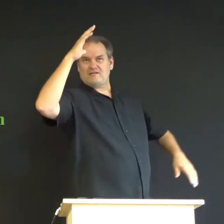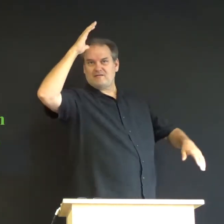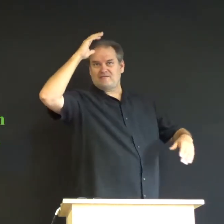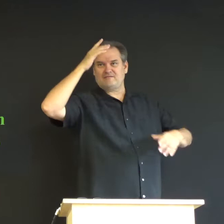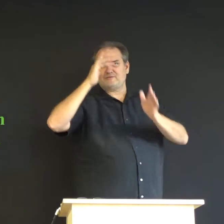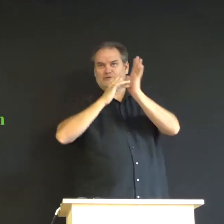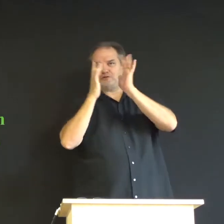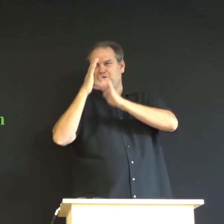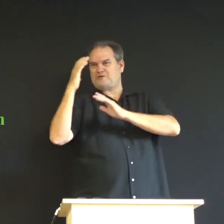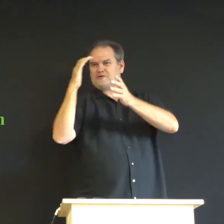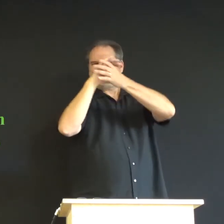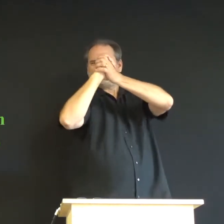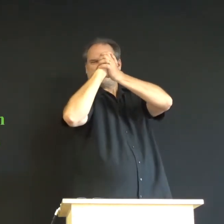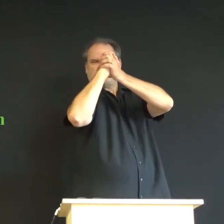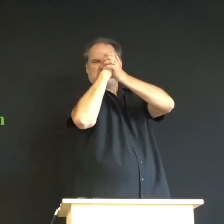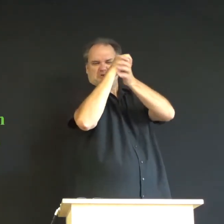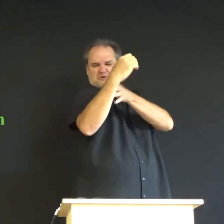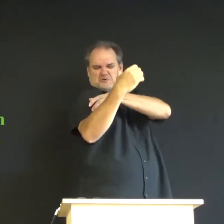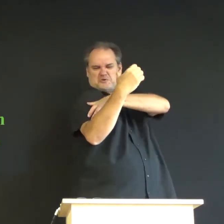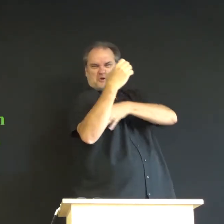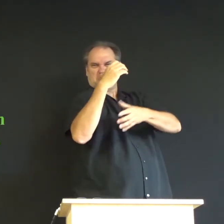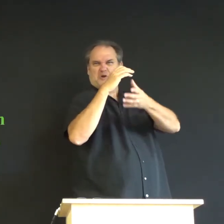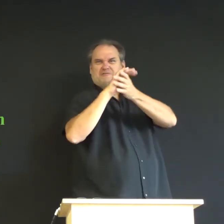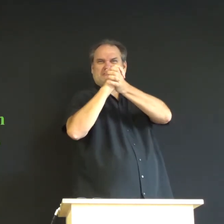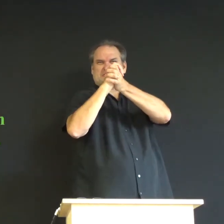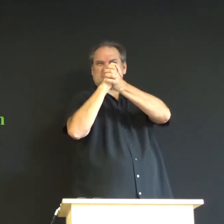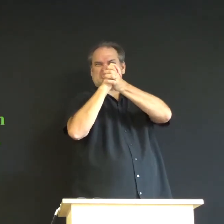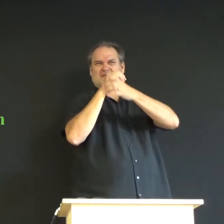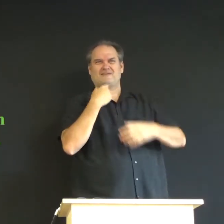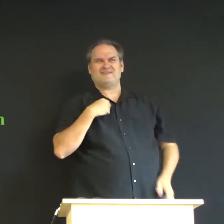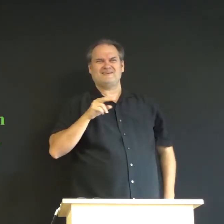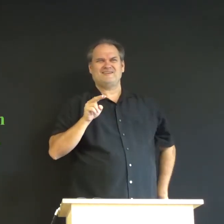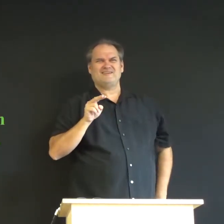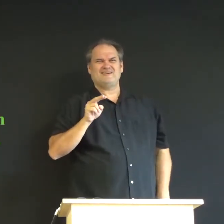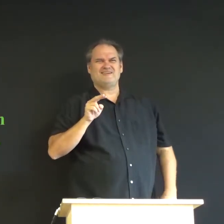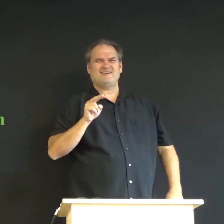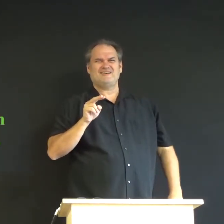that, you know, Satan, Jesus are arm wrestling. Have you seen that picture?